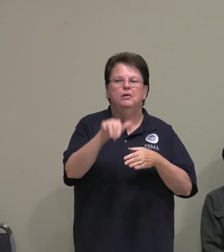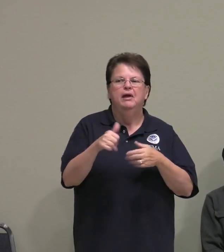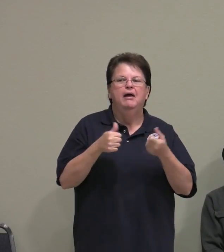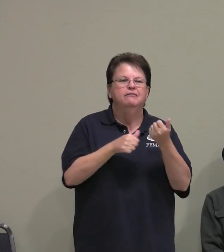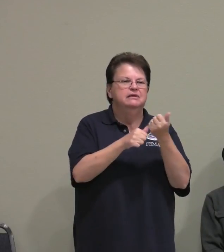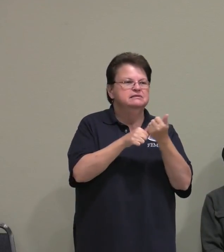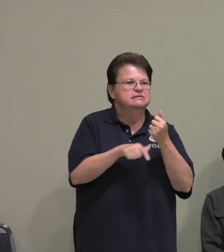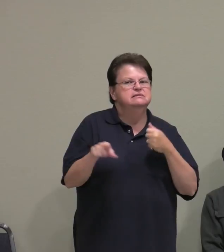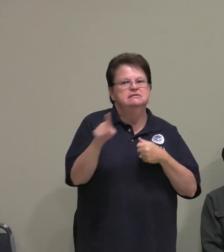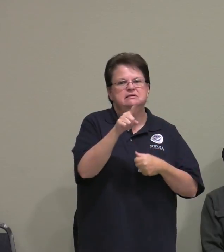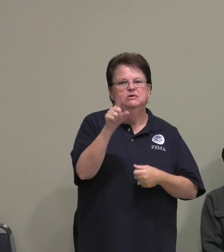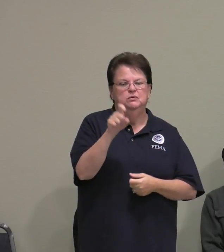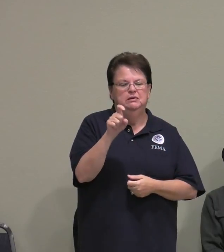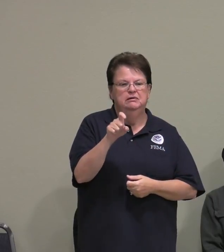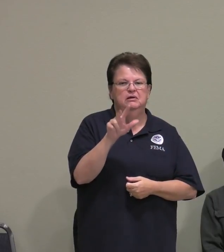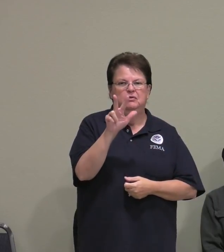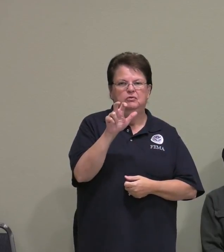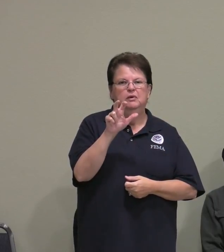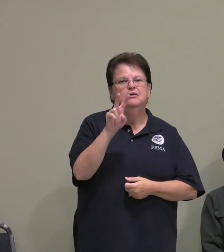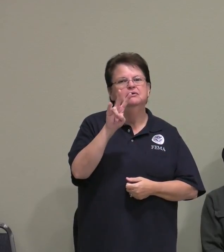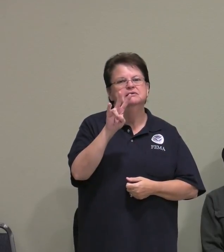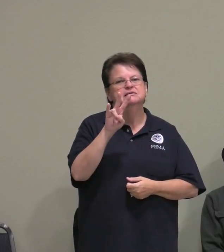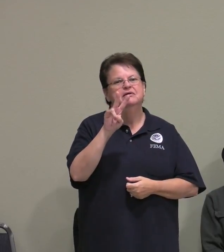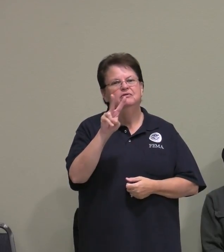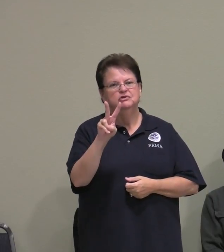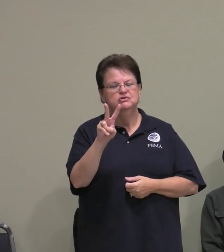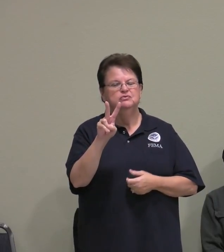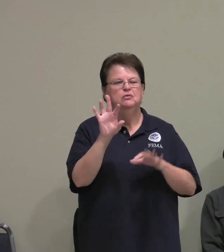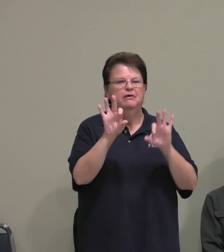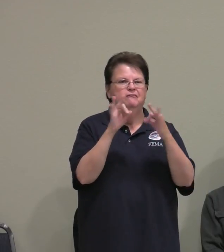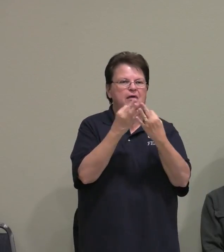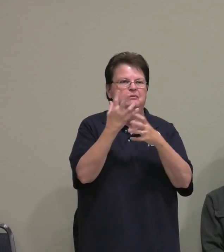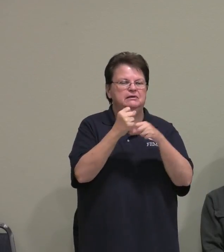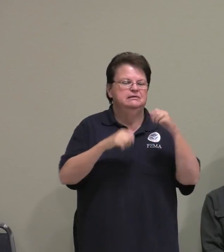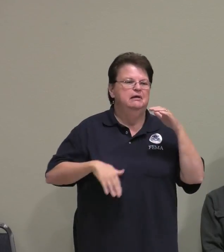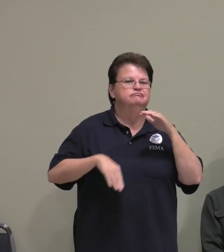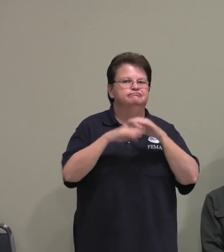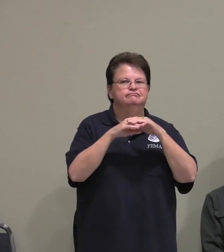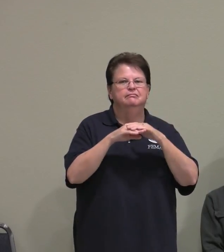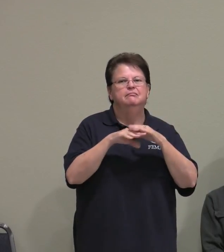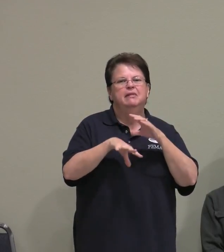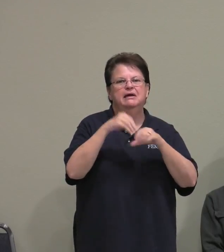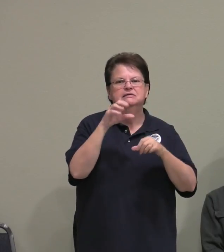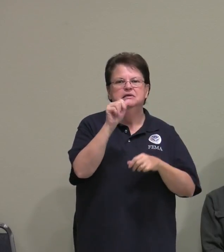need for those. 372 families have already received our maximum grant.